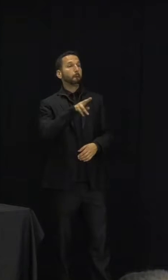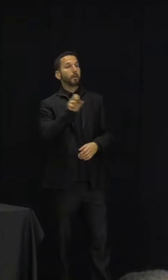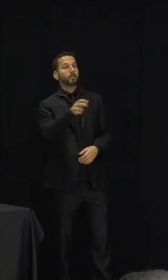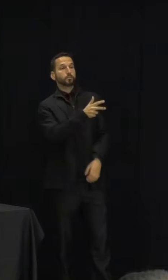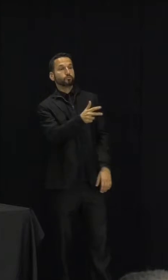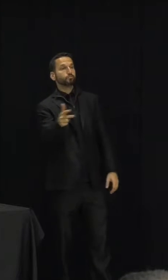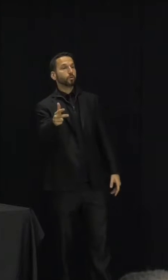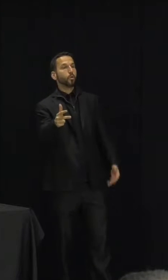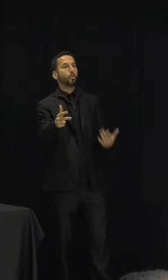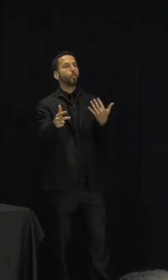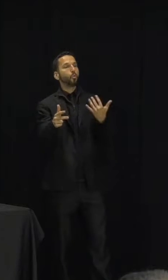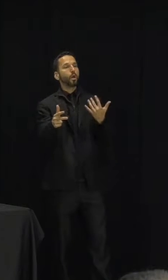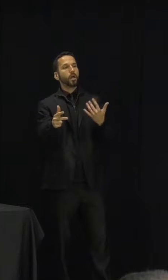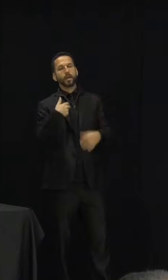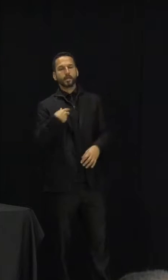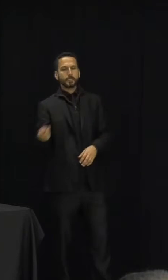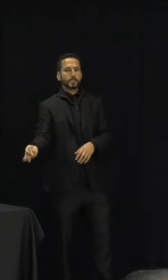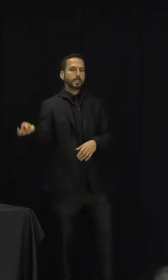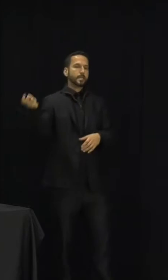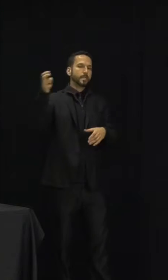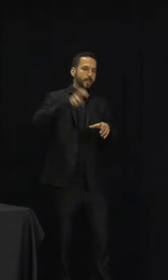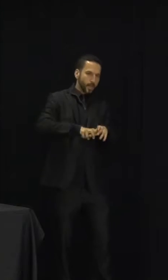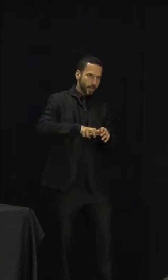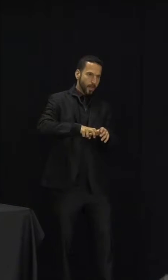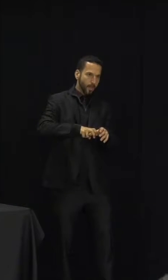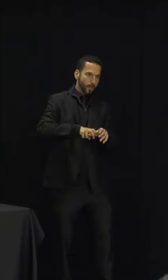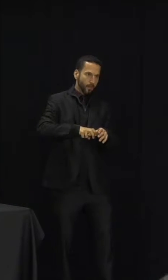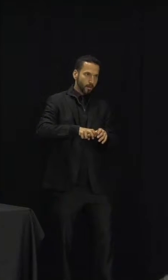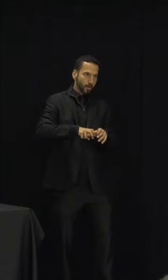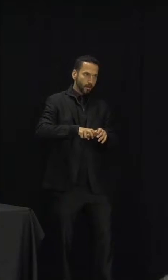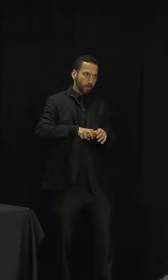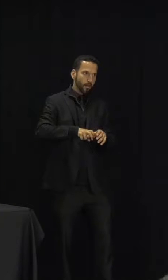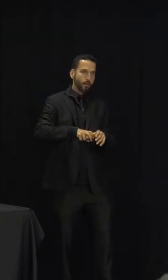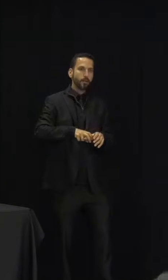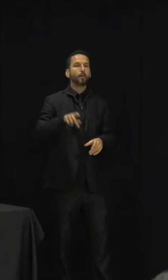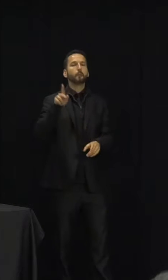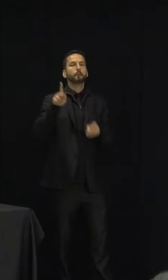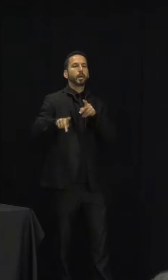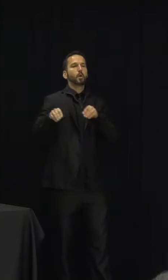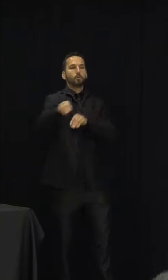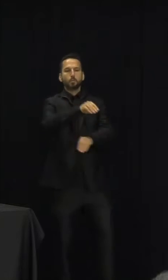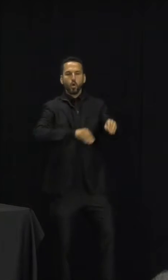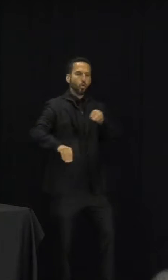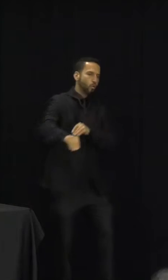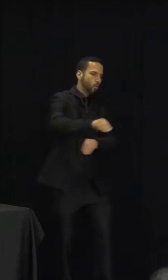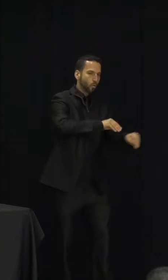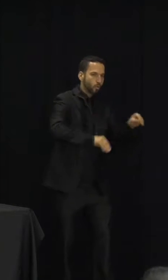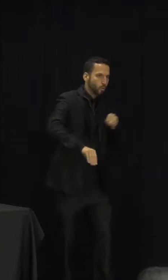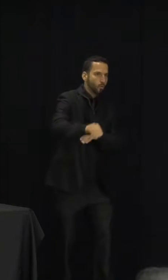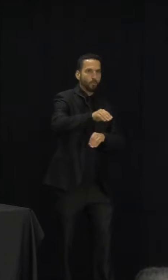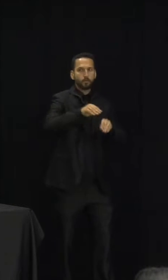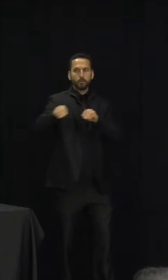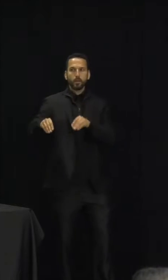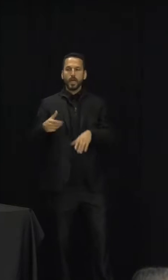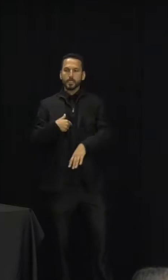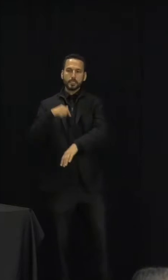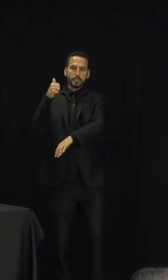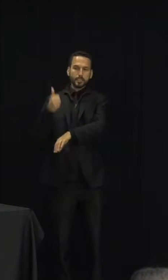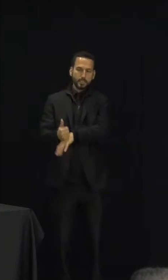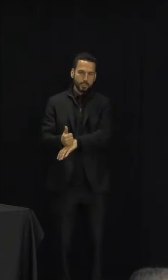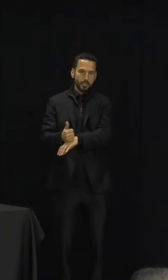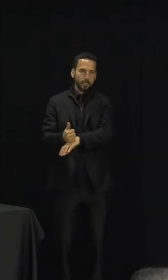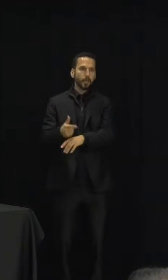the conundrum of what are called diversity initiatives. Every one of the organizations that you have